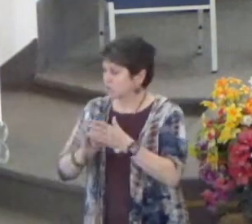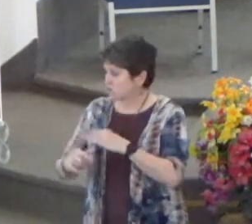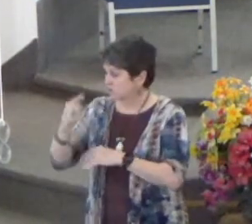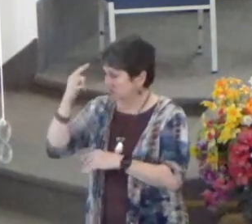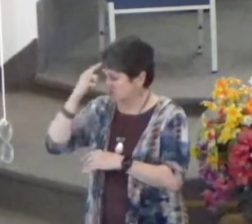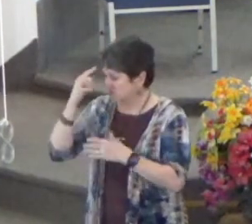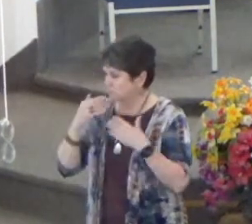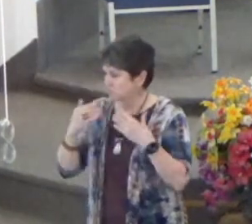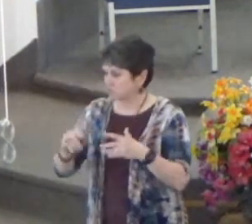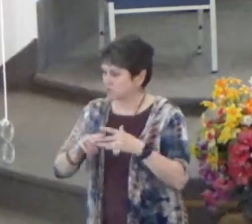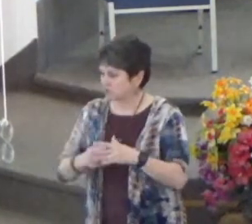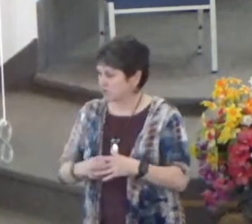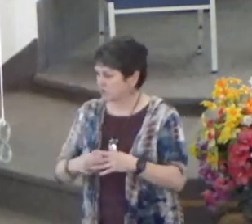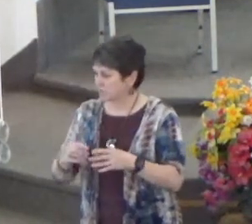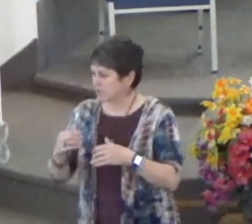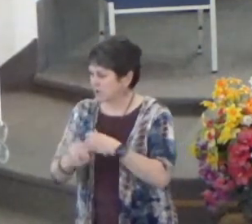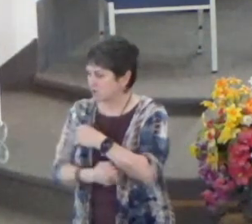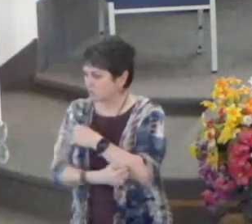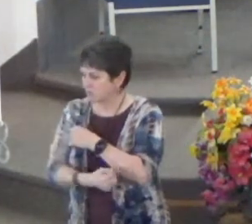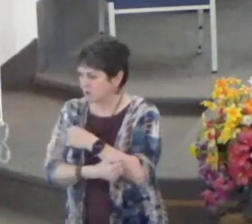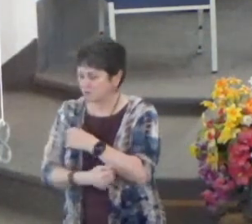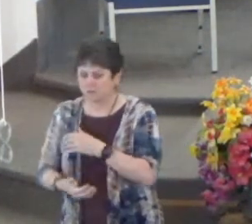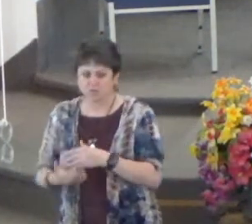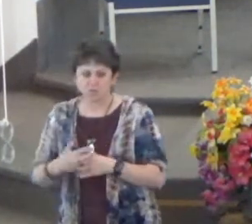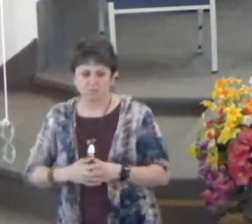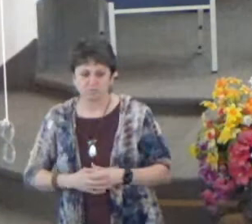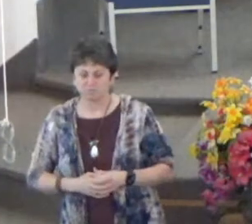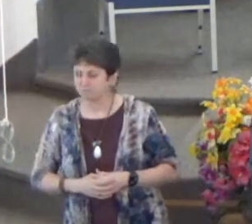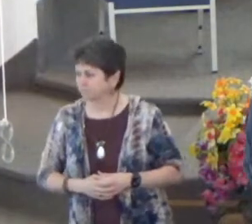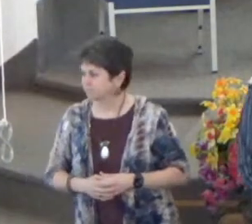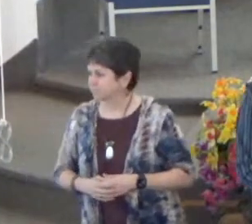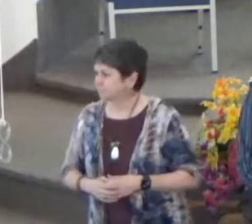thoughts, we'll start by breaking bread this morning.